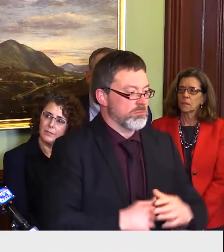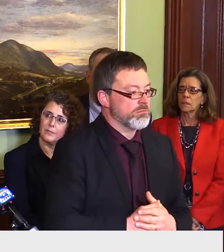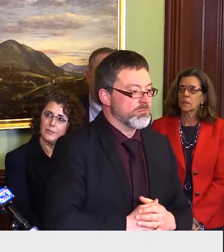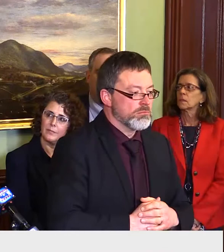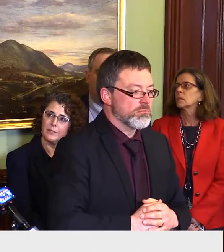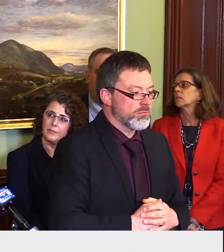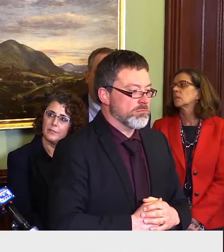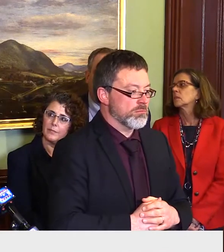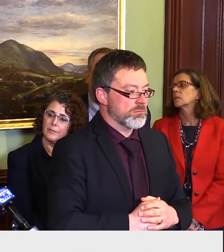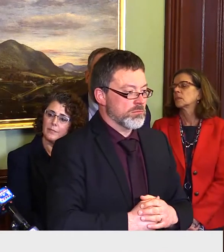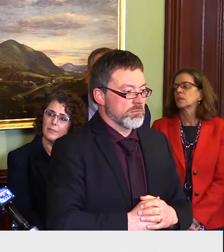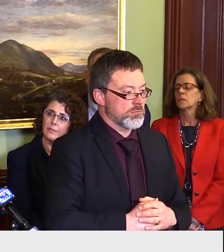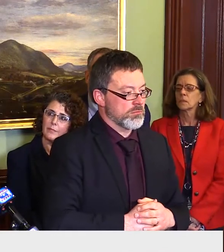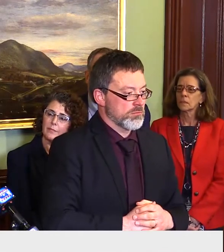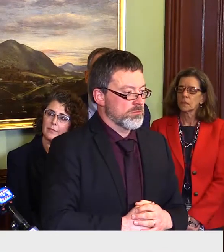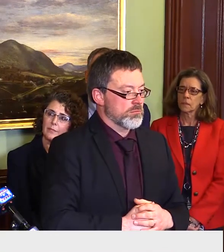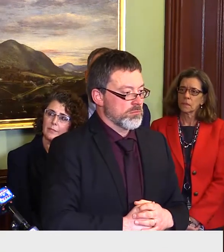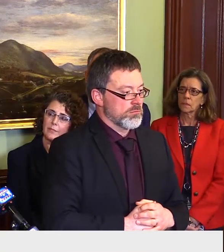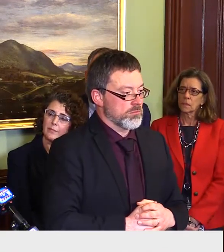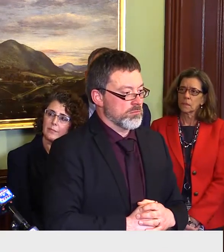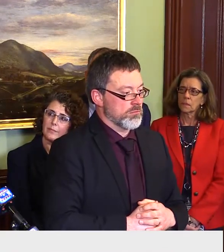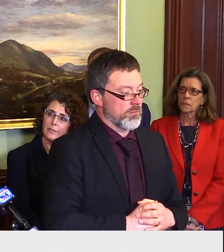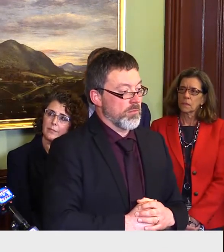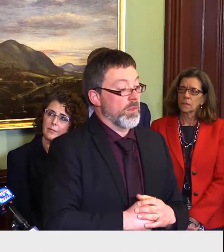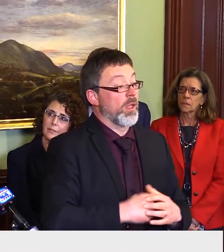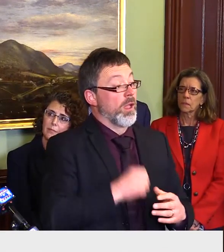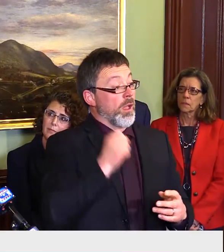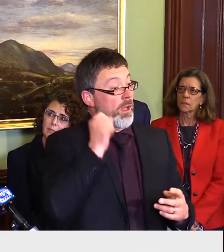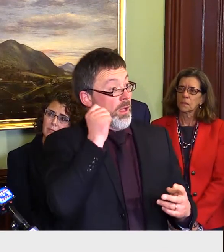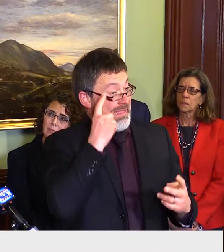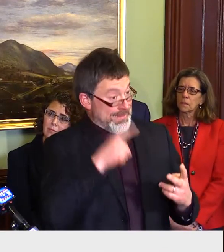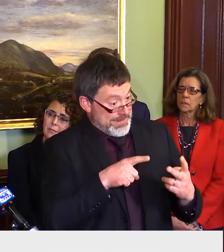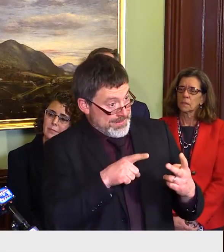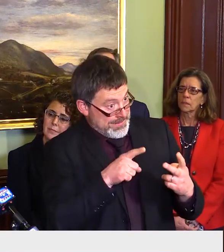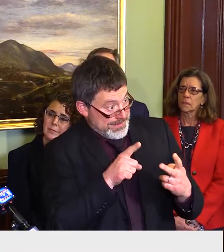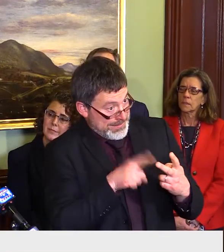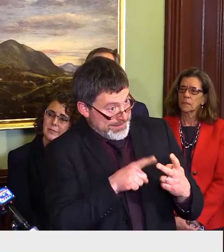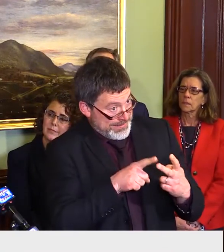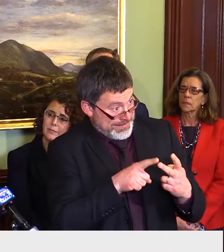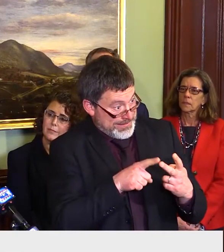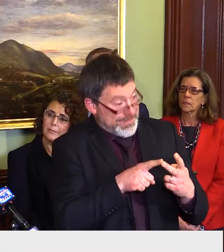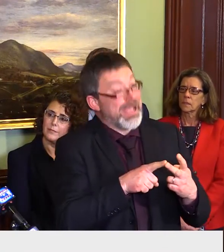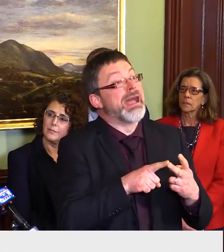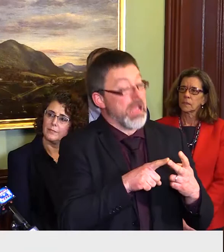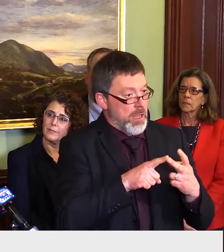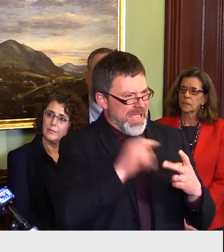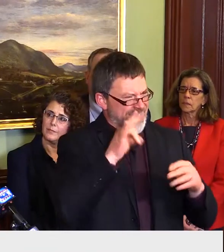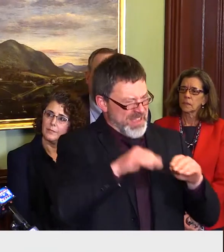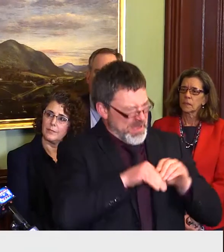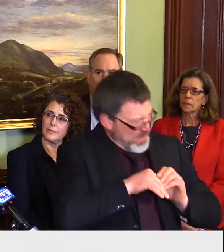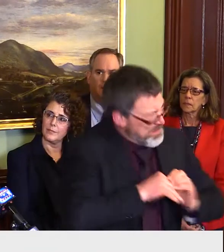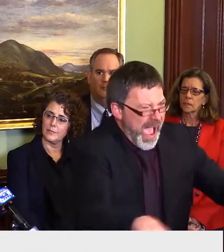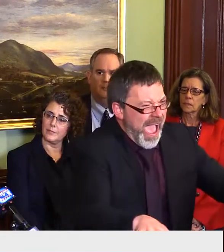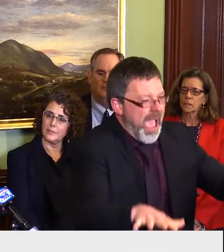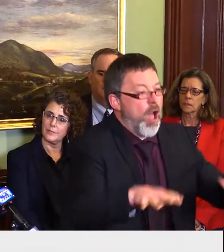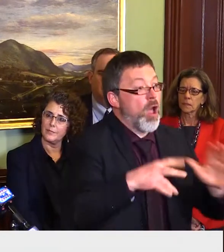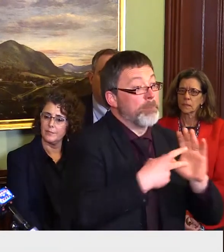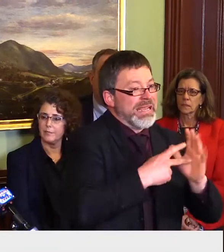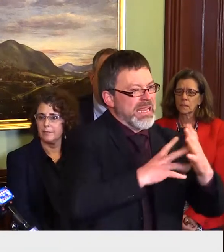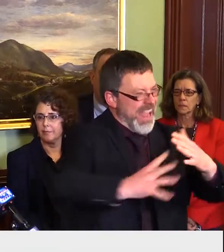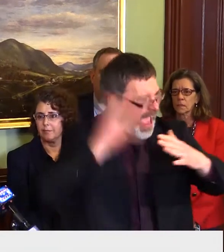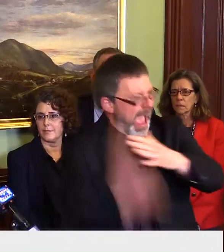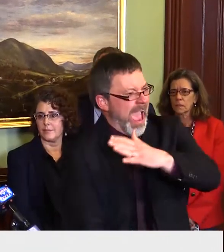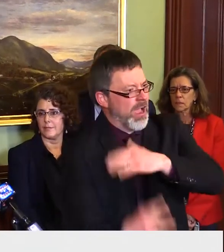it'll speak about the measures the governor has addressed to help flatten this curve of potential spread of virus in Vermont.